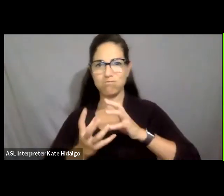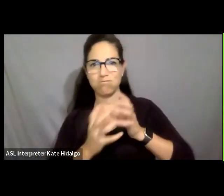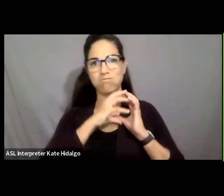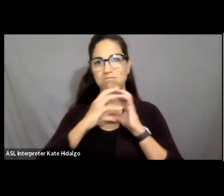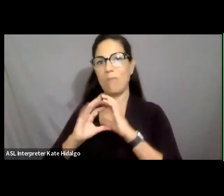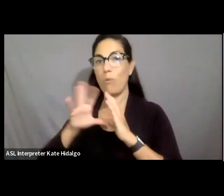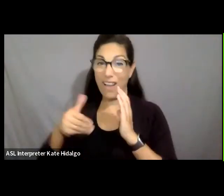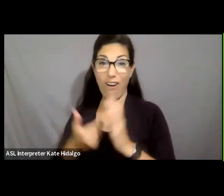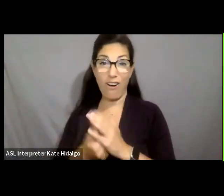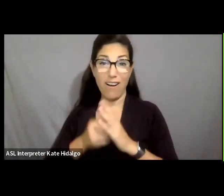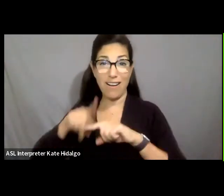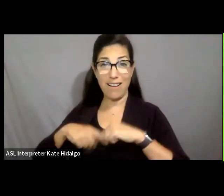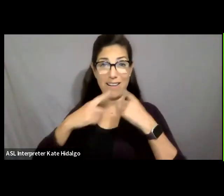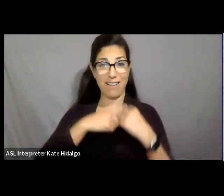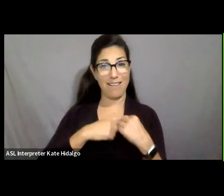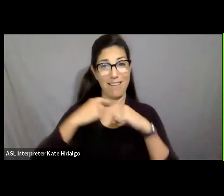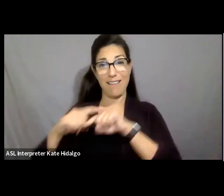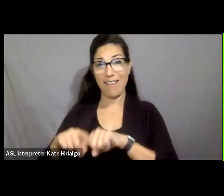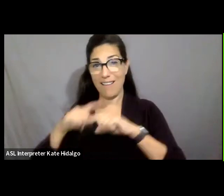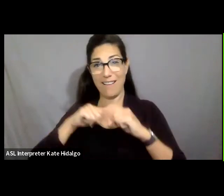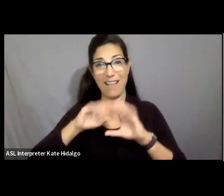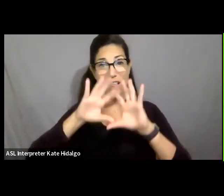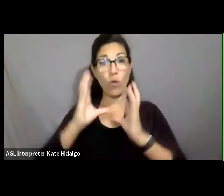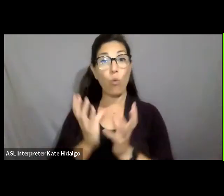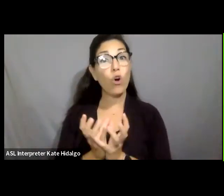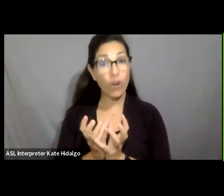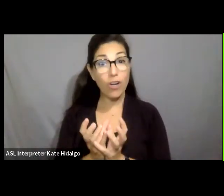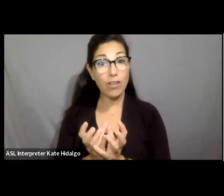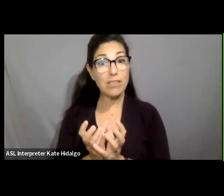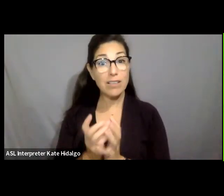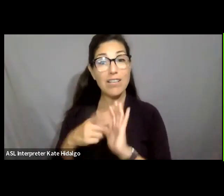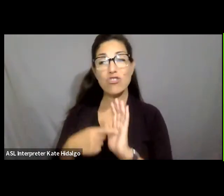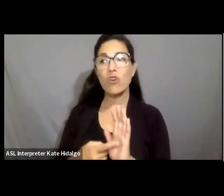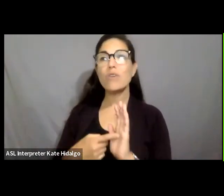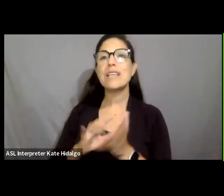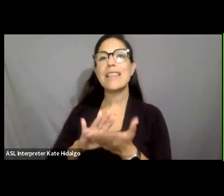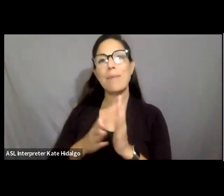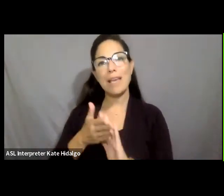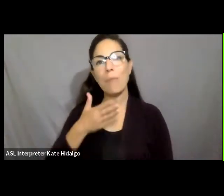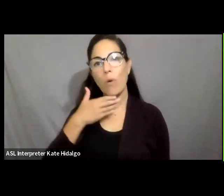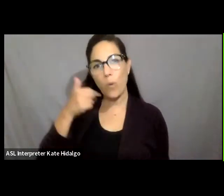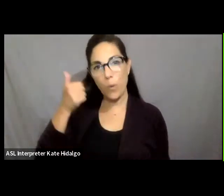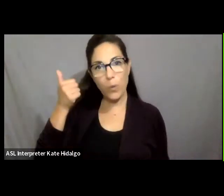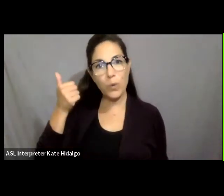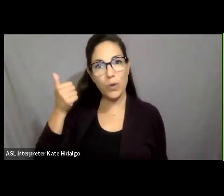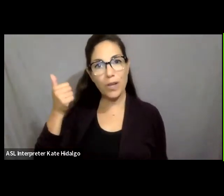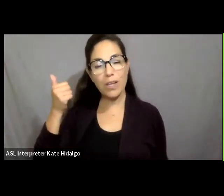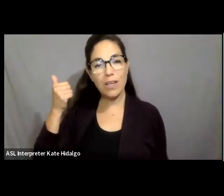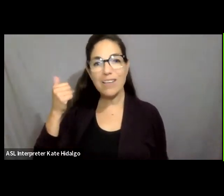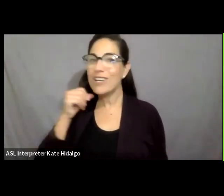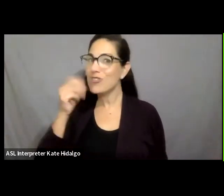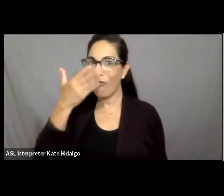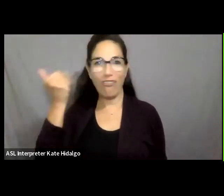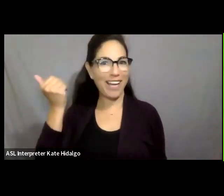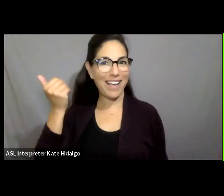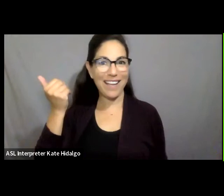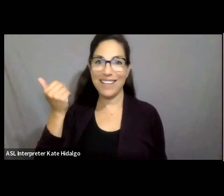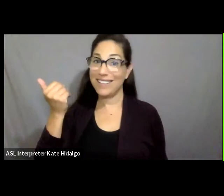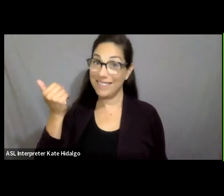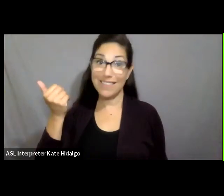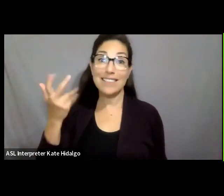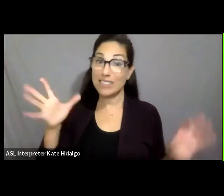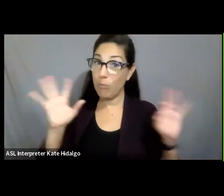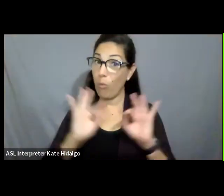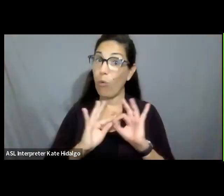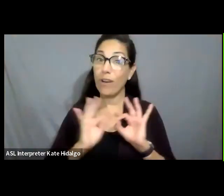we are in our world. And it just shows them also as they get older to not forget that.